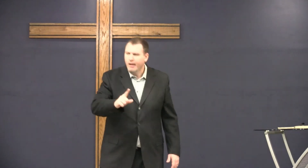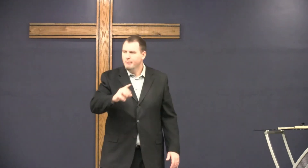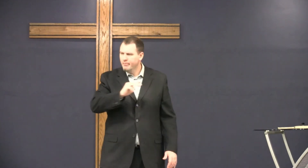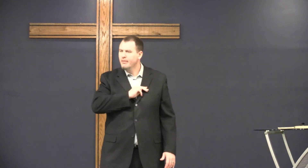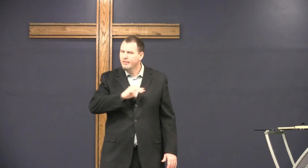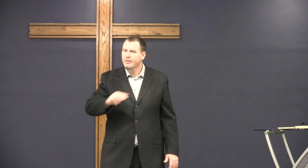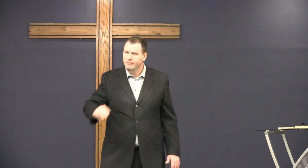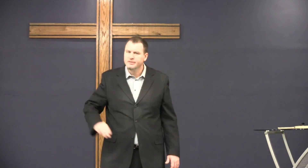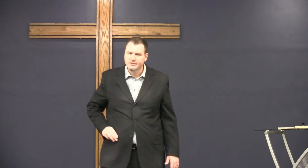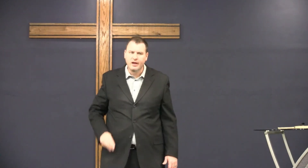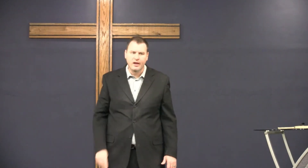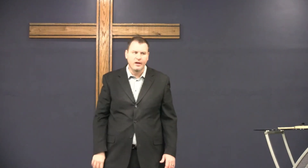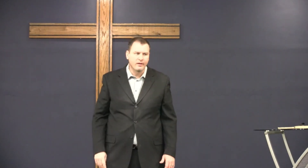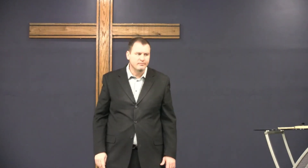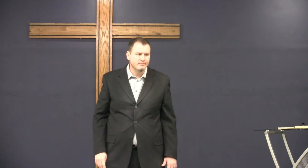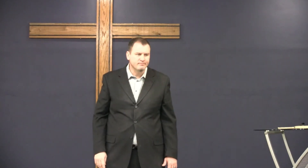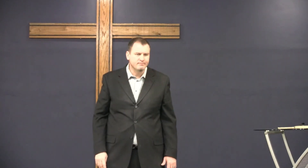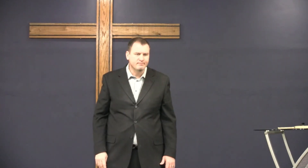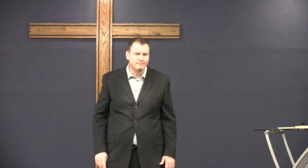I am the Messiah.